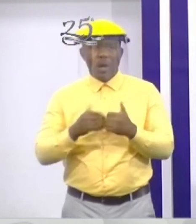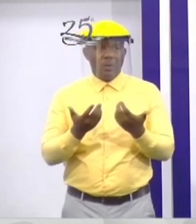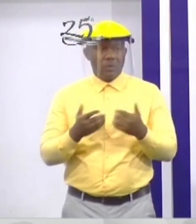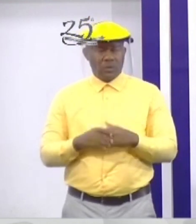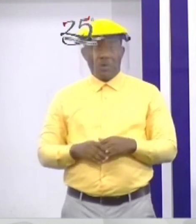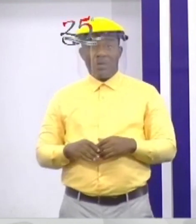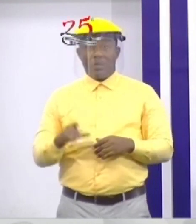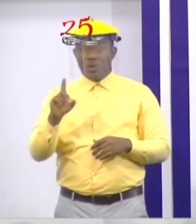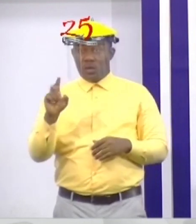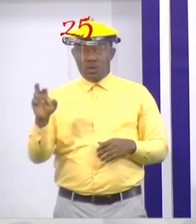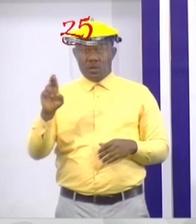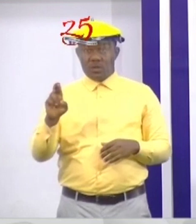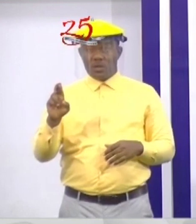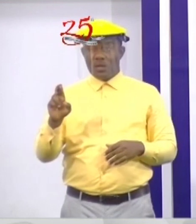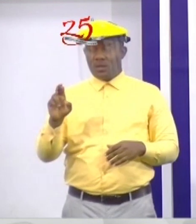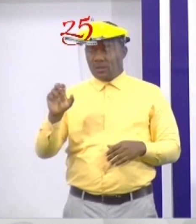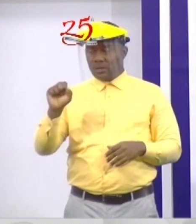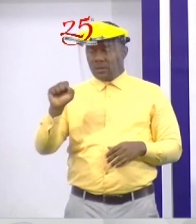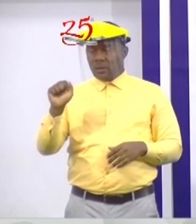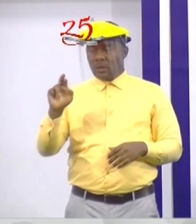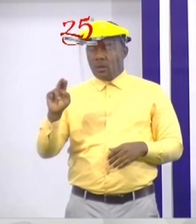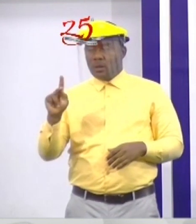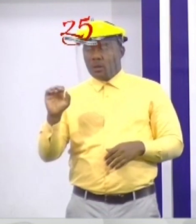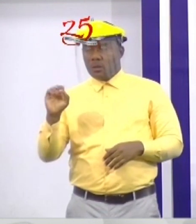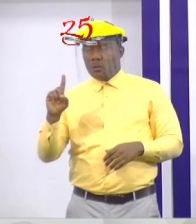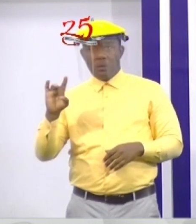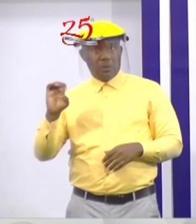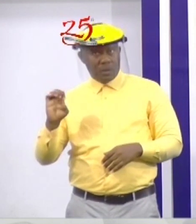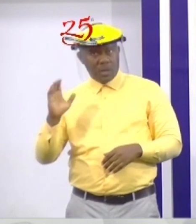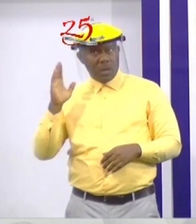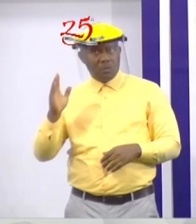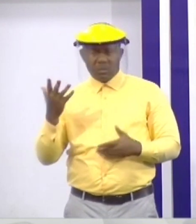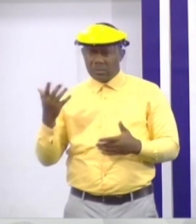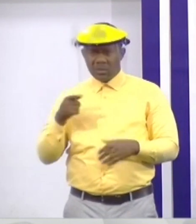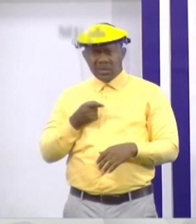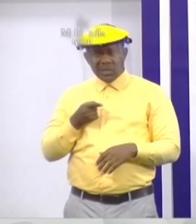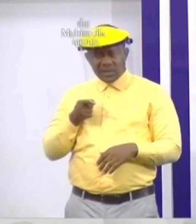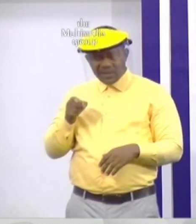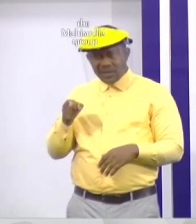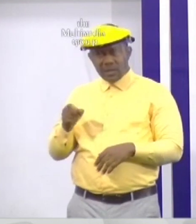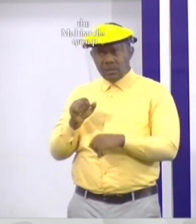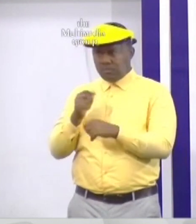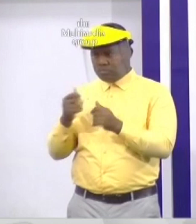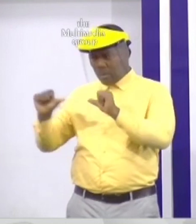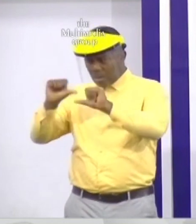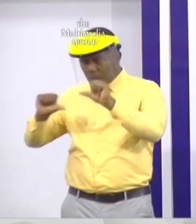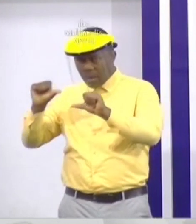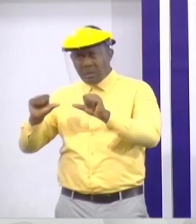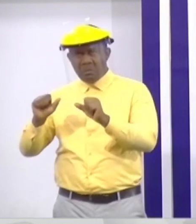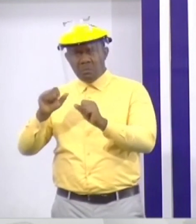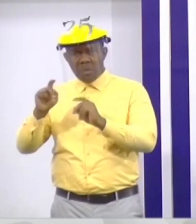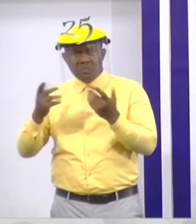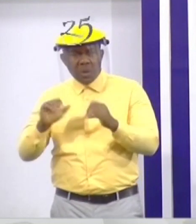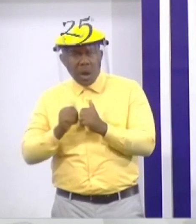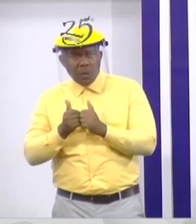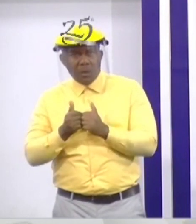Bedu Sarkodie, who is head of public health at the Ghana Health Service, and his team have been working on doing some analysis on the mortality data. So